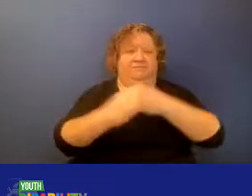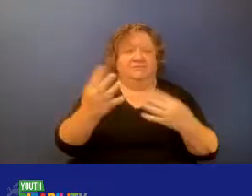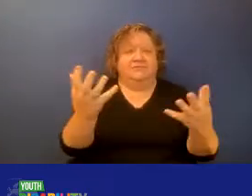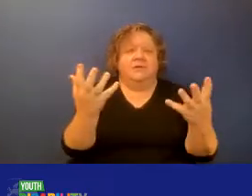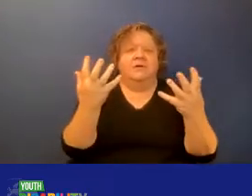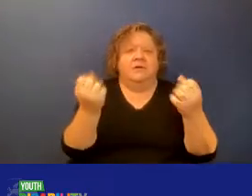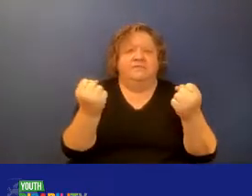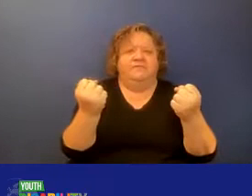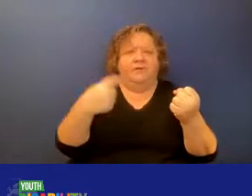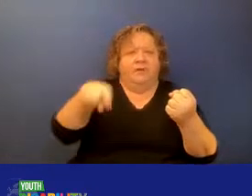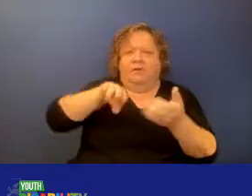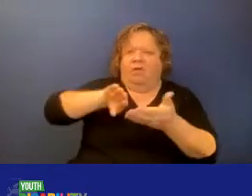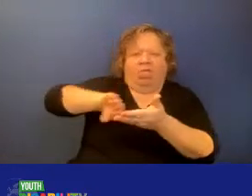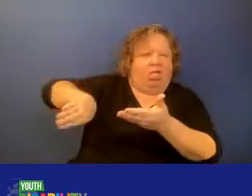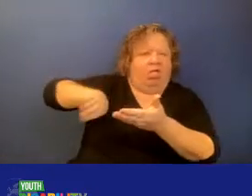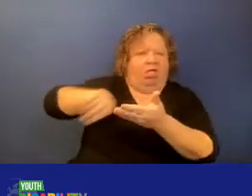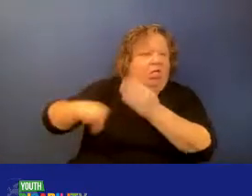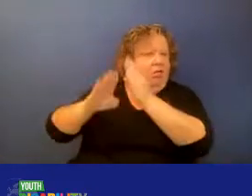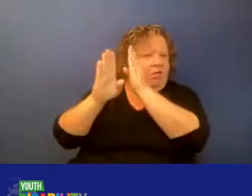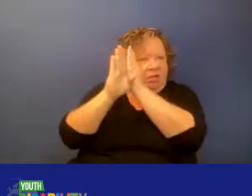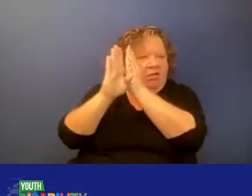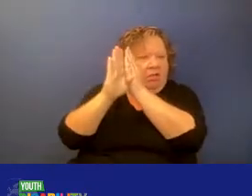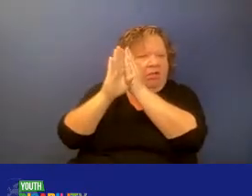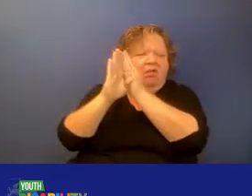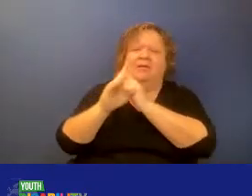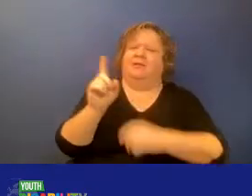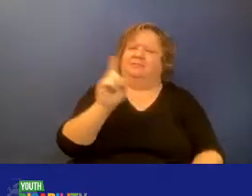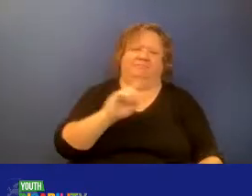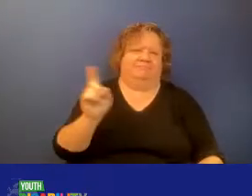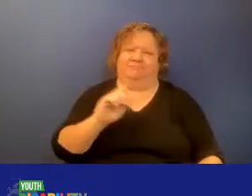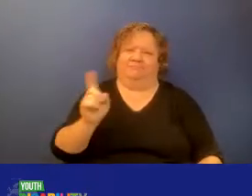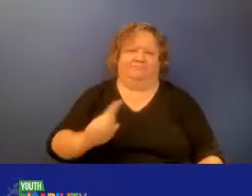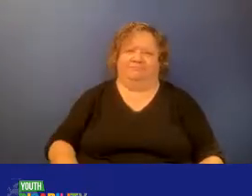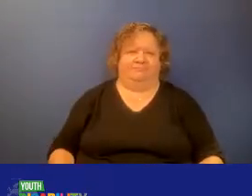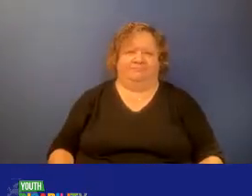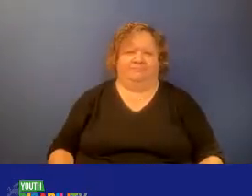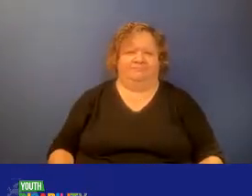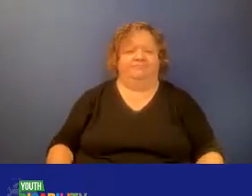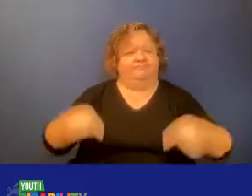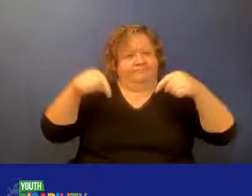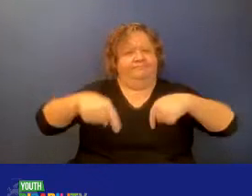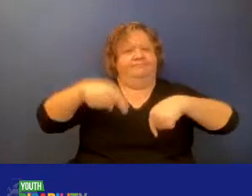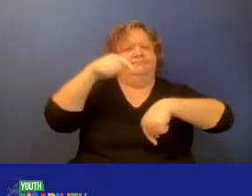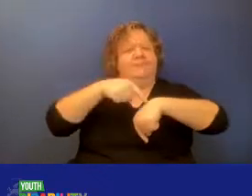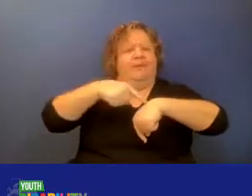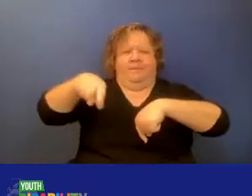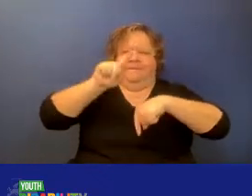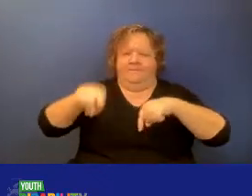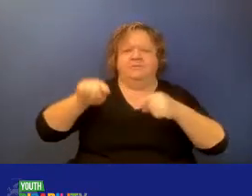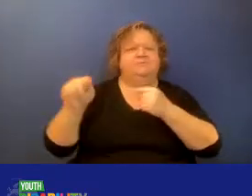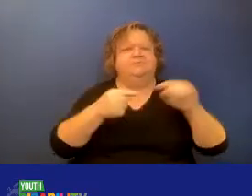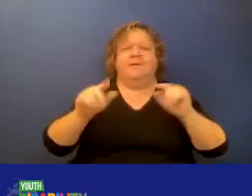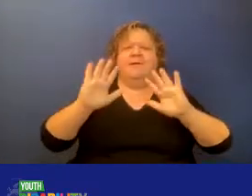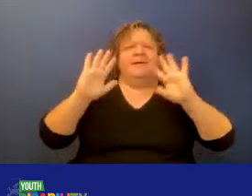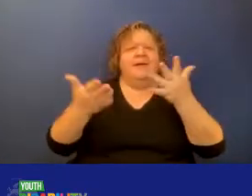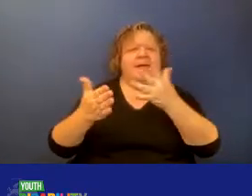of society. Now it is time for discussing solutions and acting upon how we will